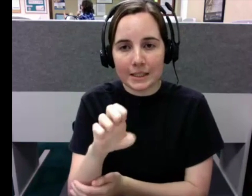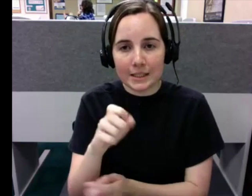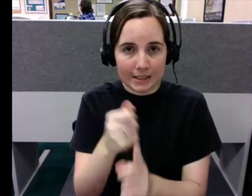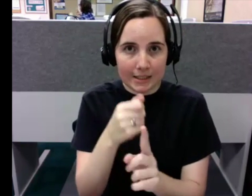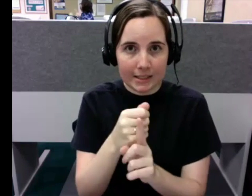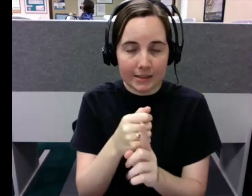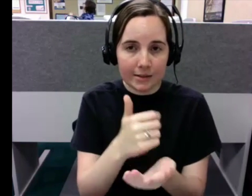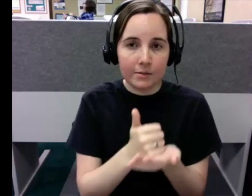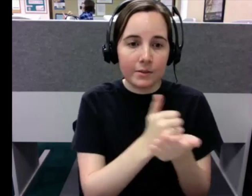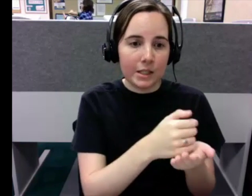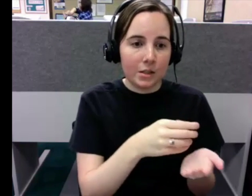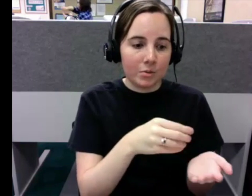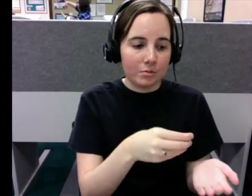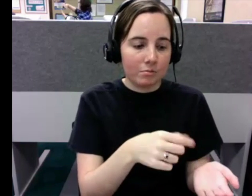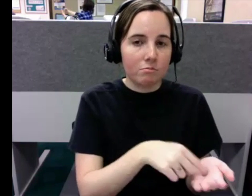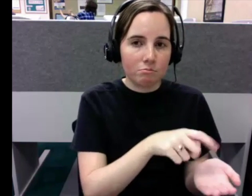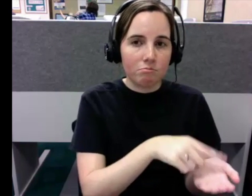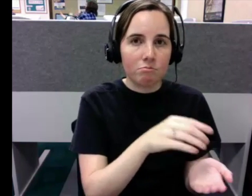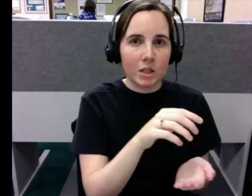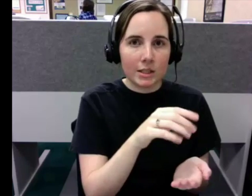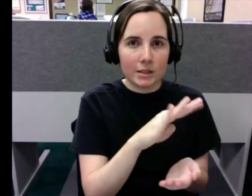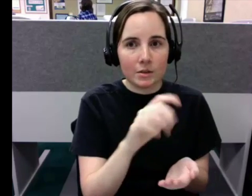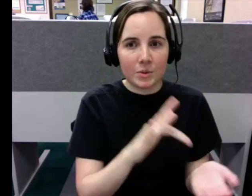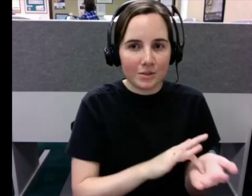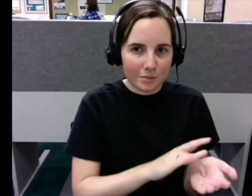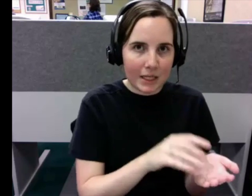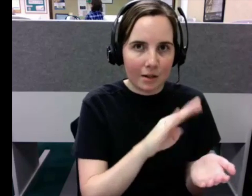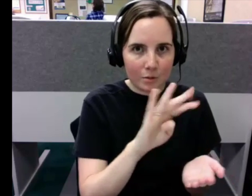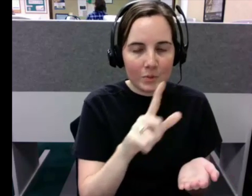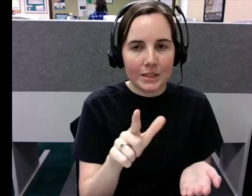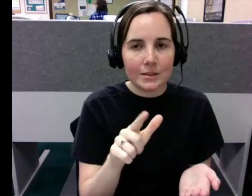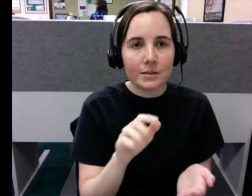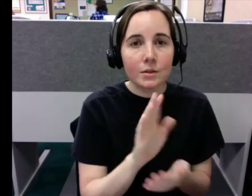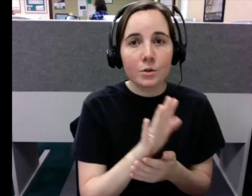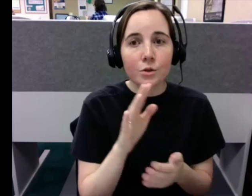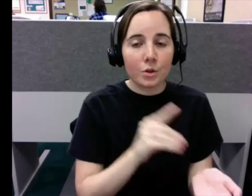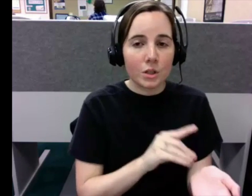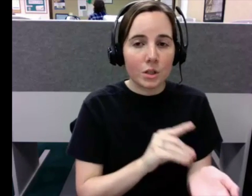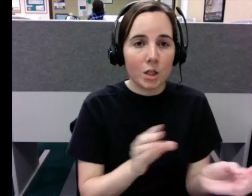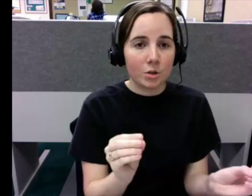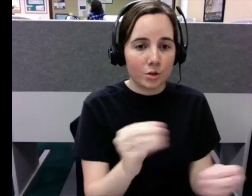Your local welfare or medical assistance office can give you information about Medicaid.